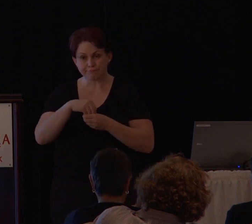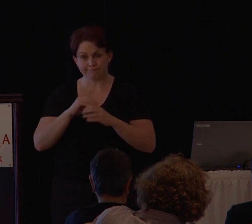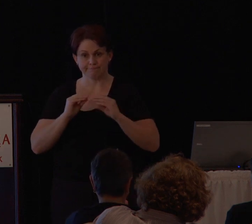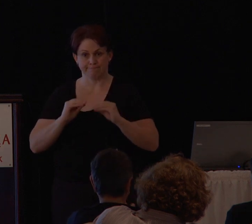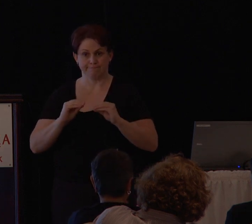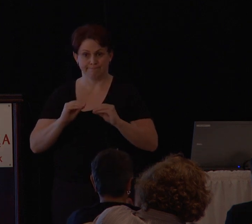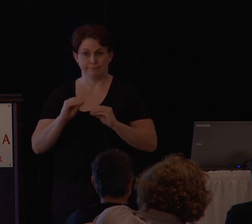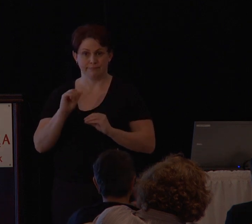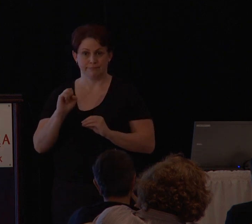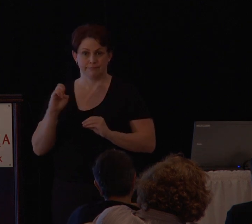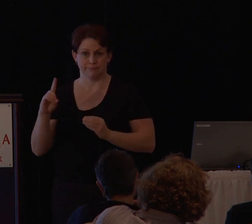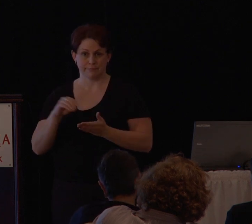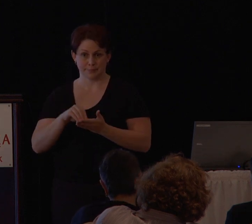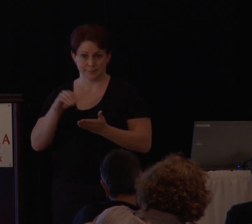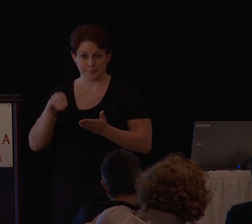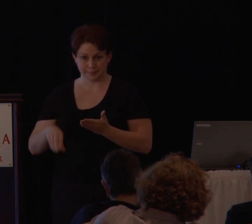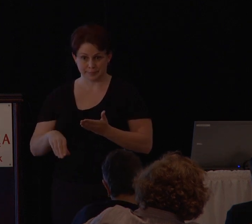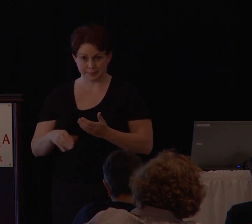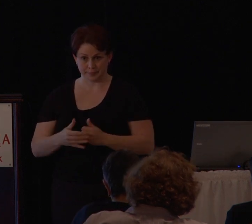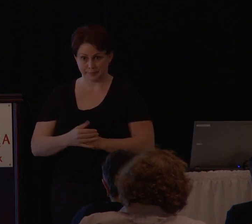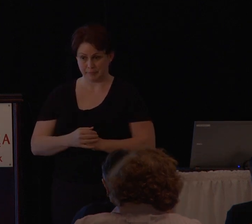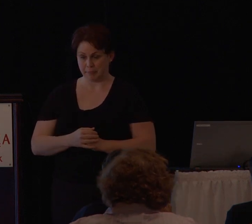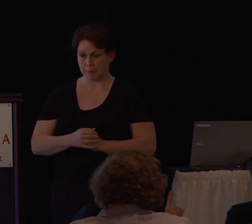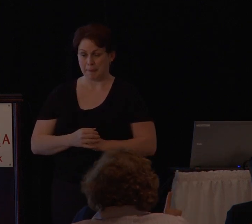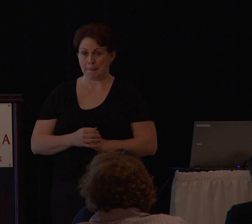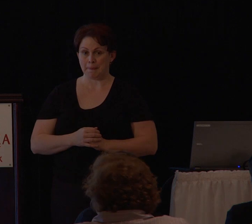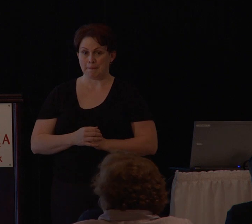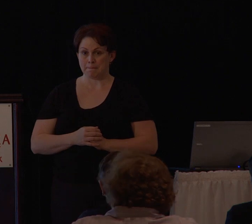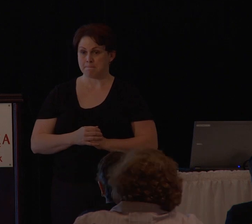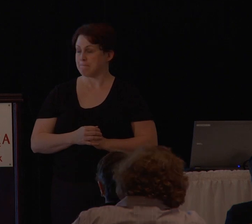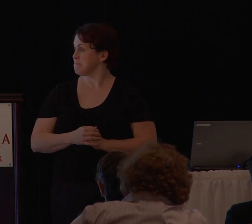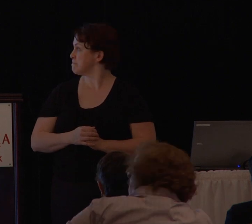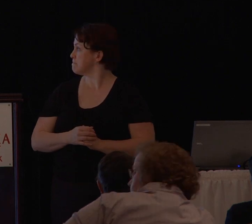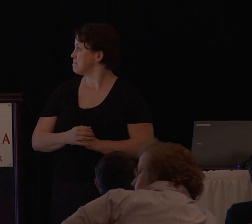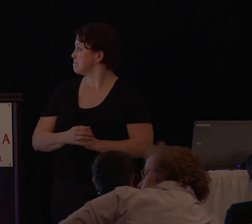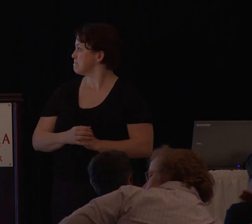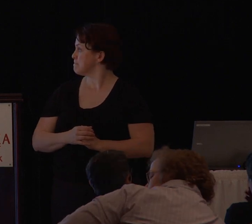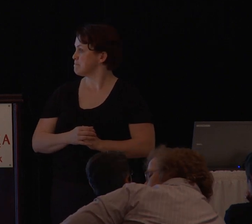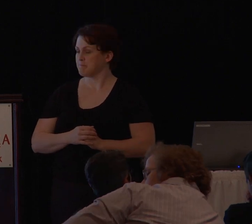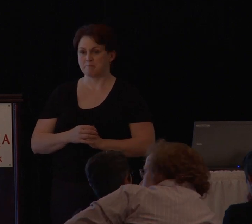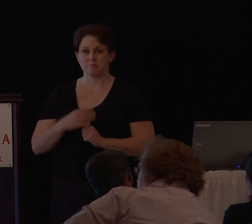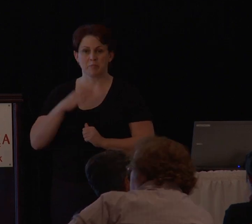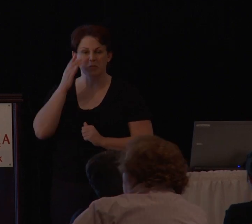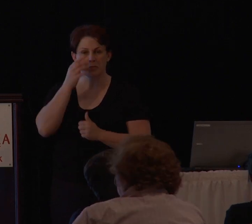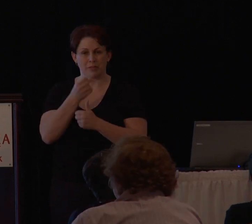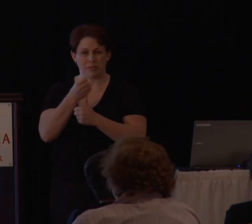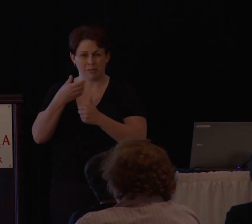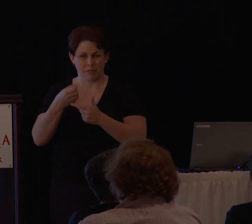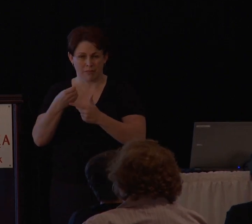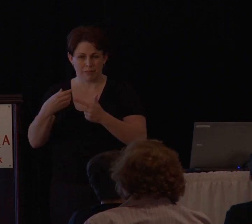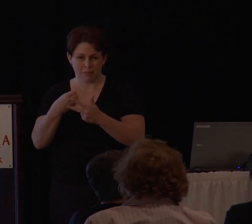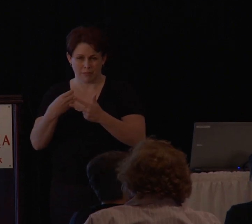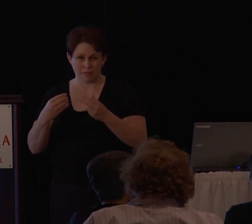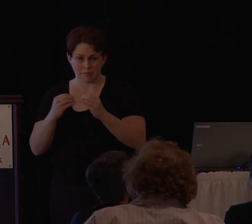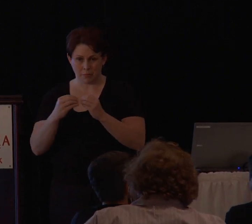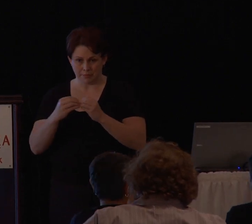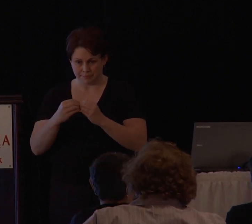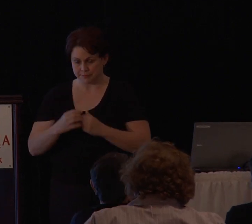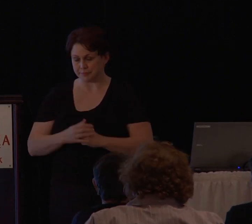with ASD in their class. And I'll go into some more details of each of these in a moment. So the first was